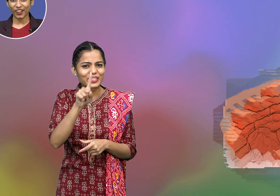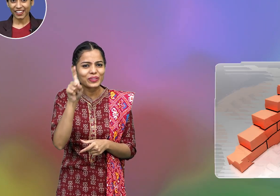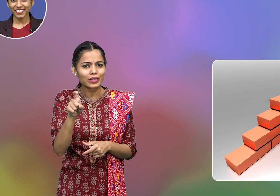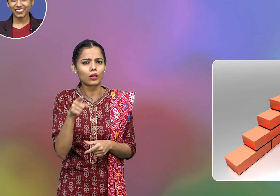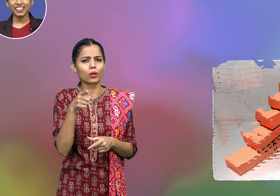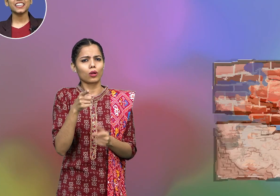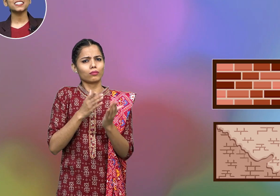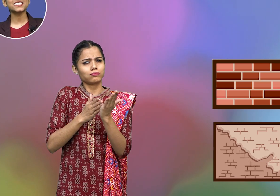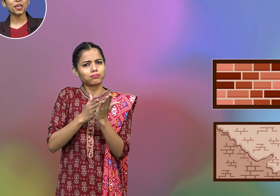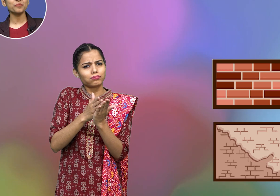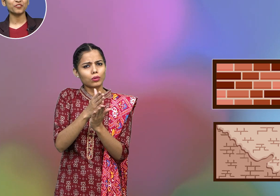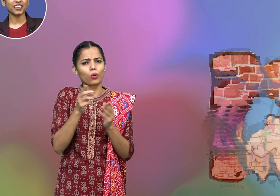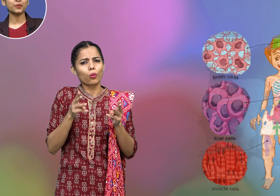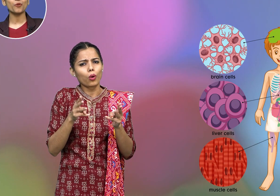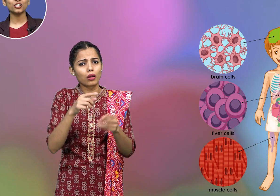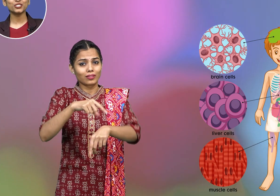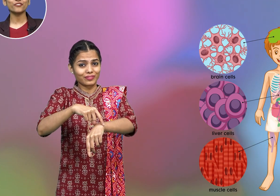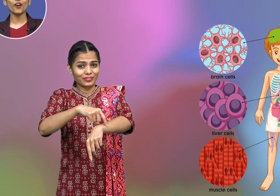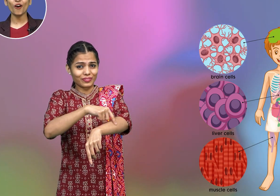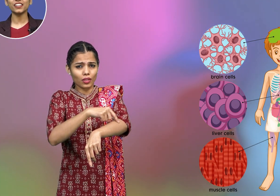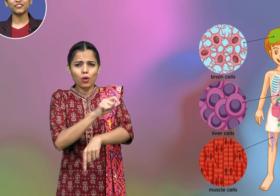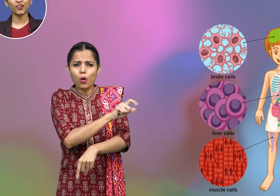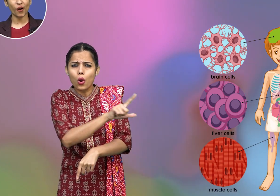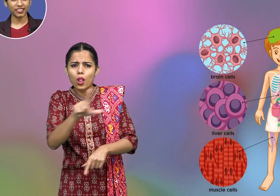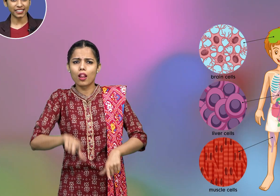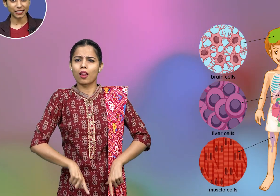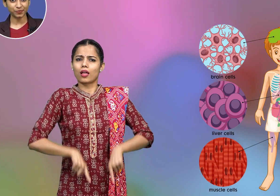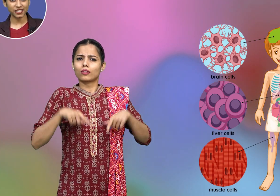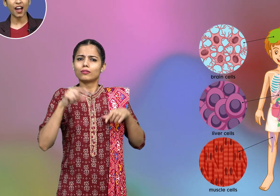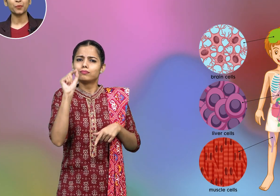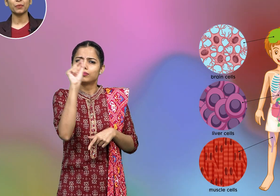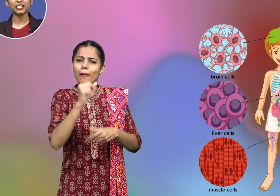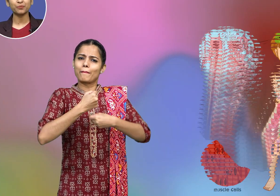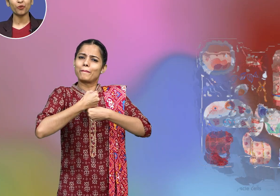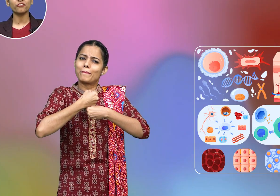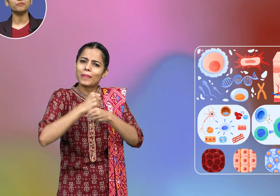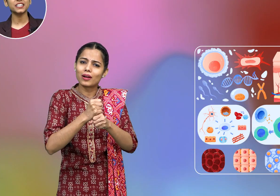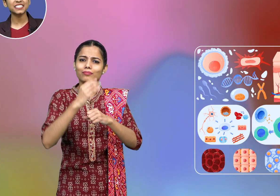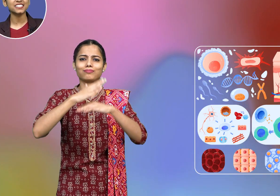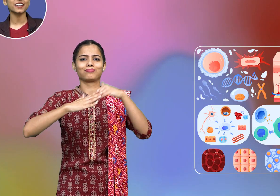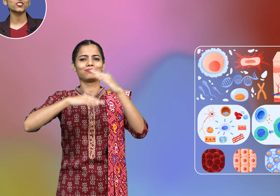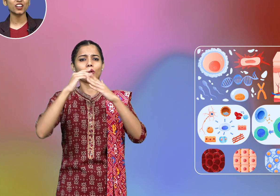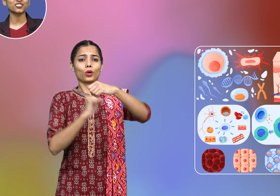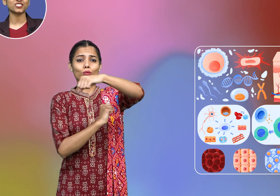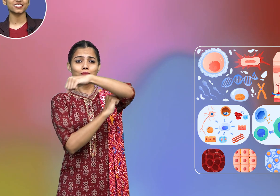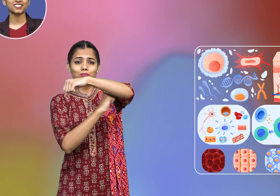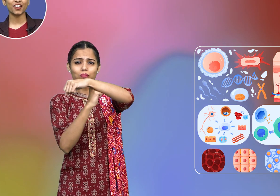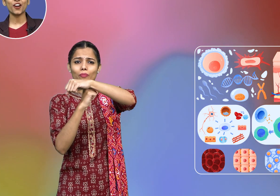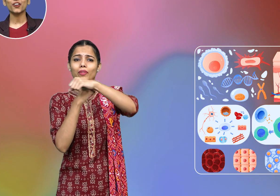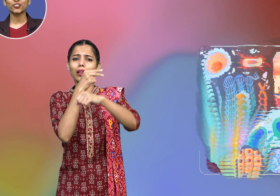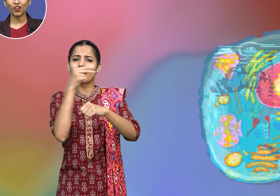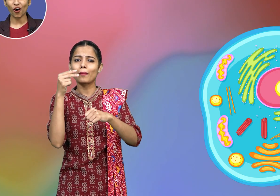Bricks, right? In the same way, the bodies of all living organisms are made up of bricks-like